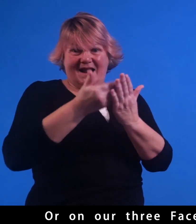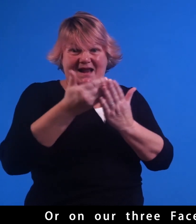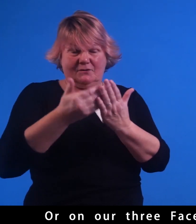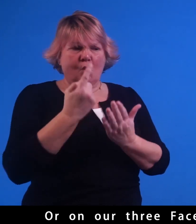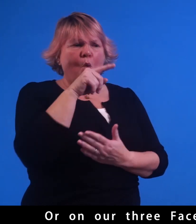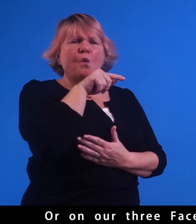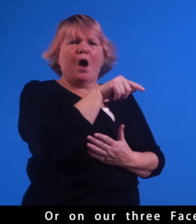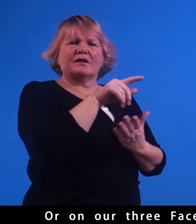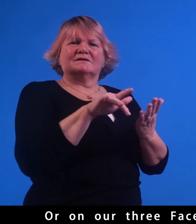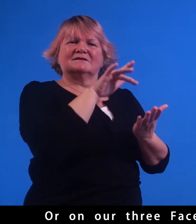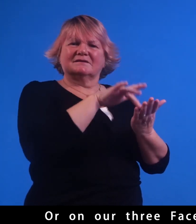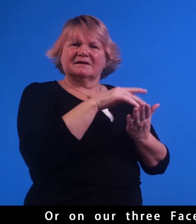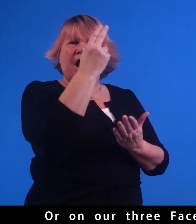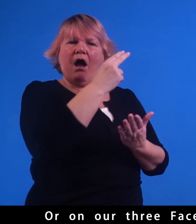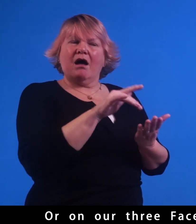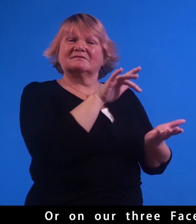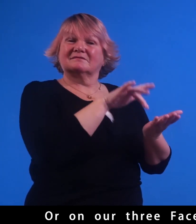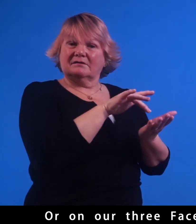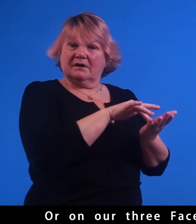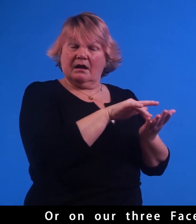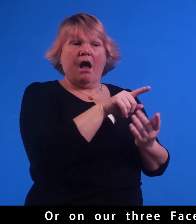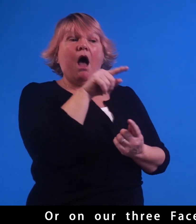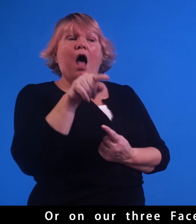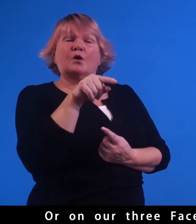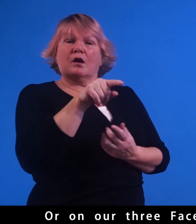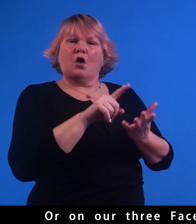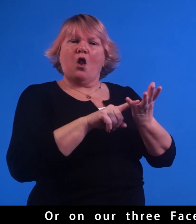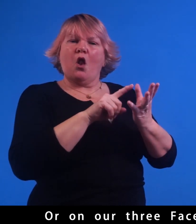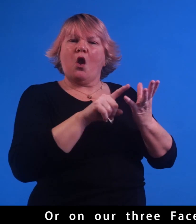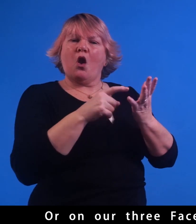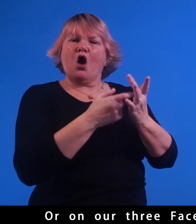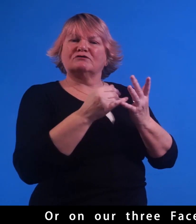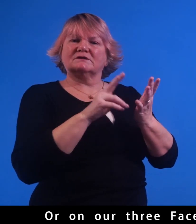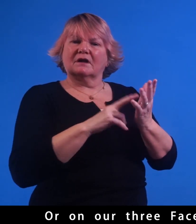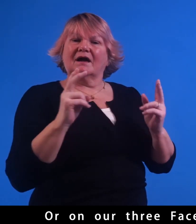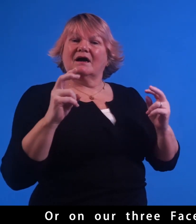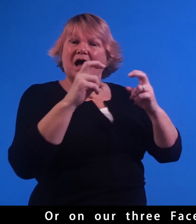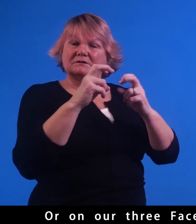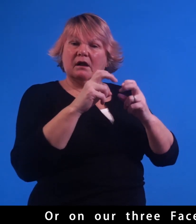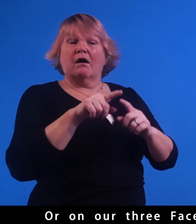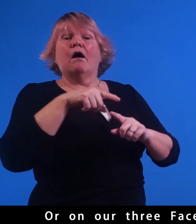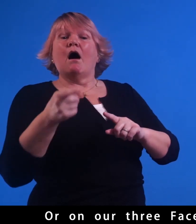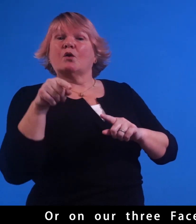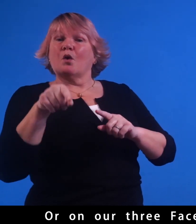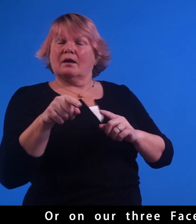Art Centre, Lauriston Castle, and Museums and Galleries Edinburgh.